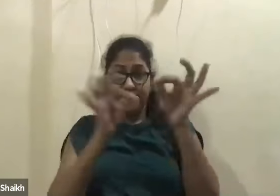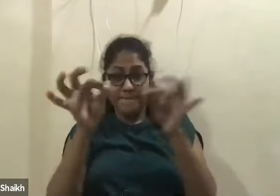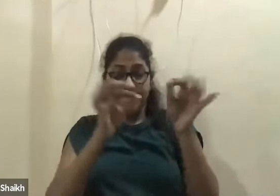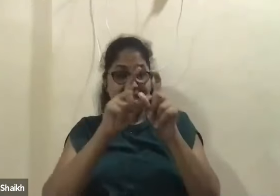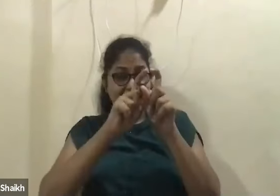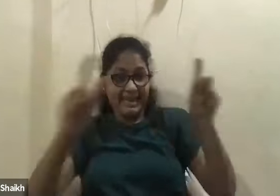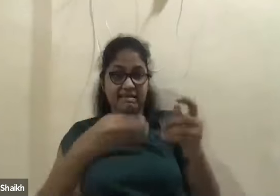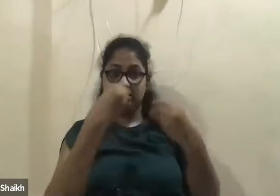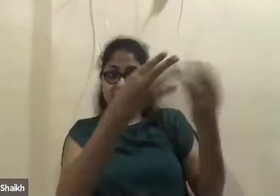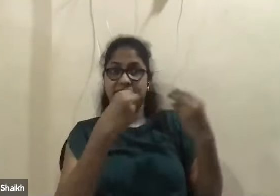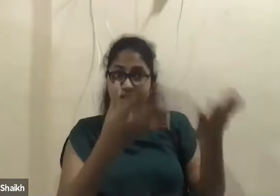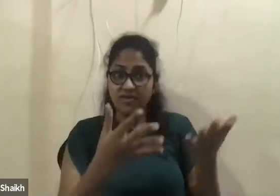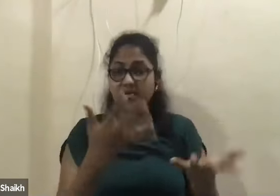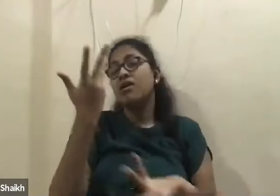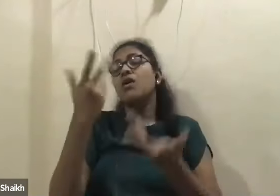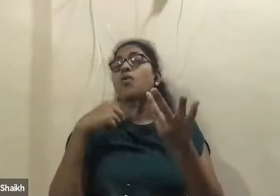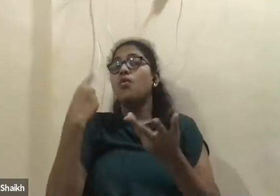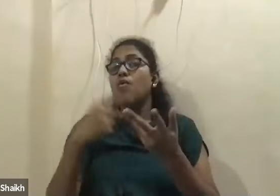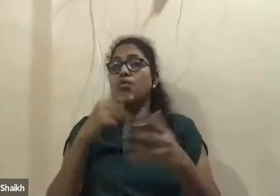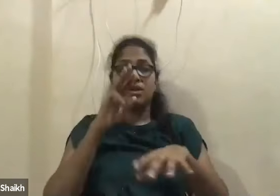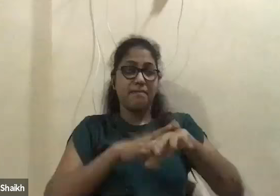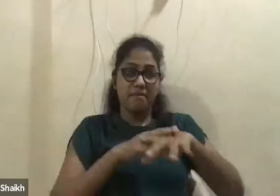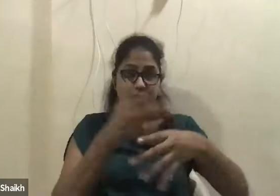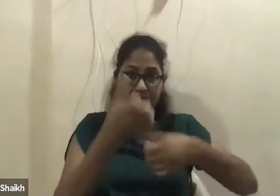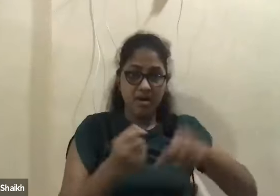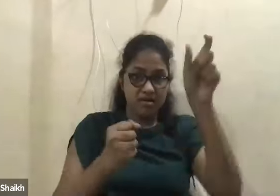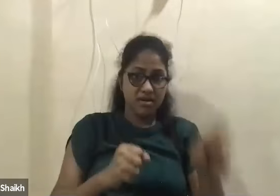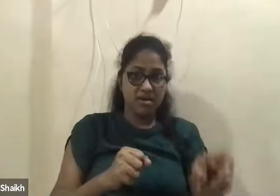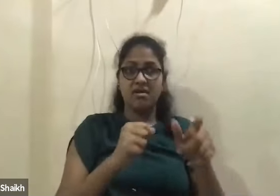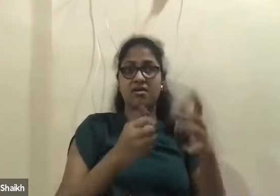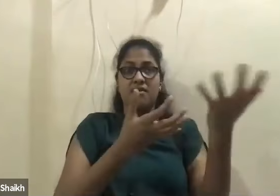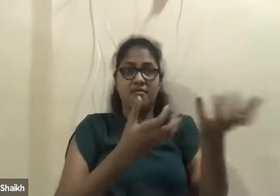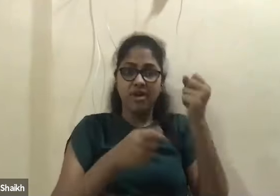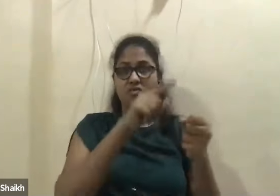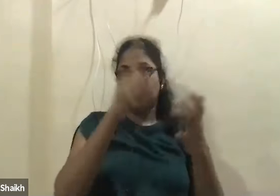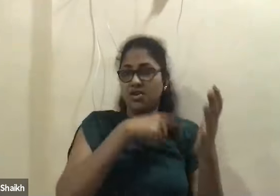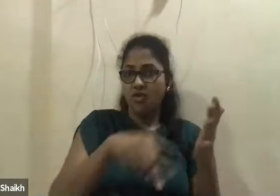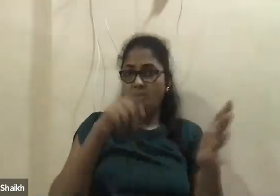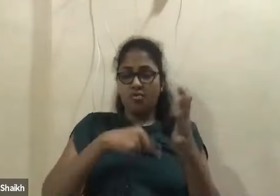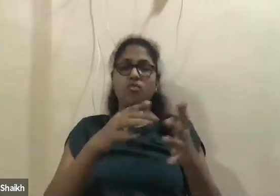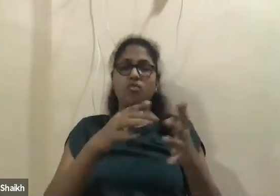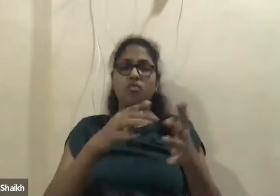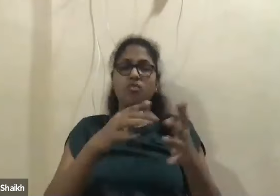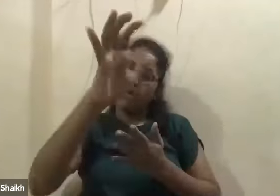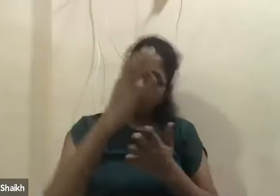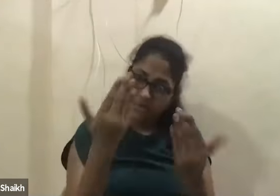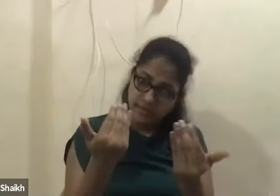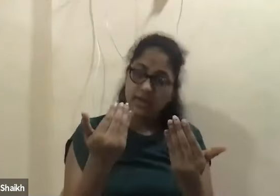that if a trustee is found involved in this, therefore he can be removed. Then what happens is, even if a trustee is